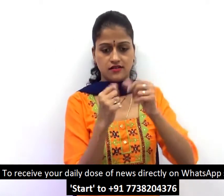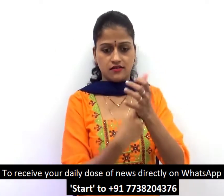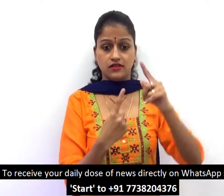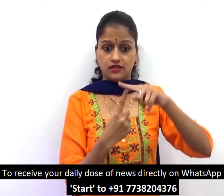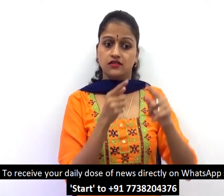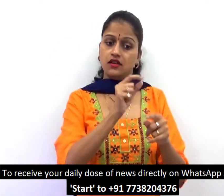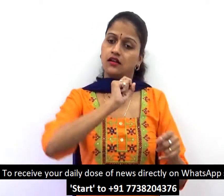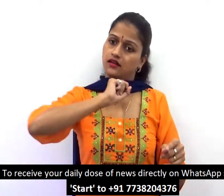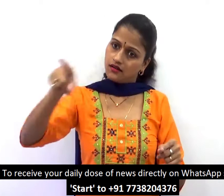7 6